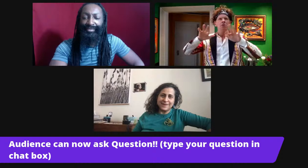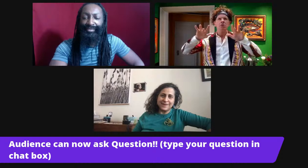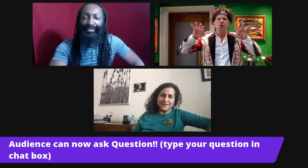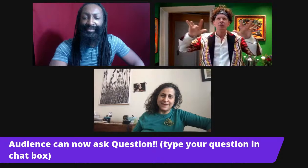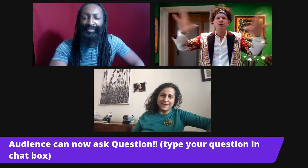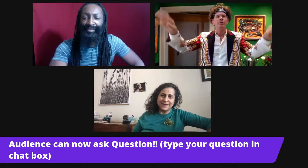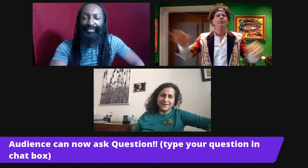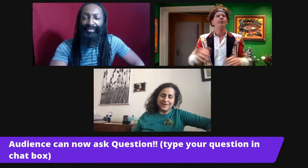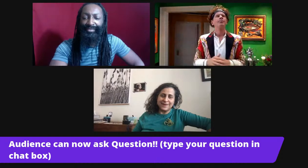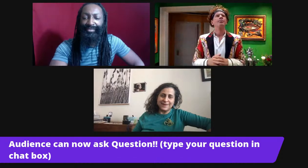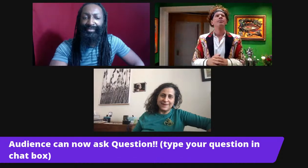You know, a lot of Eastern